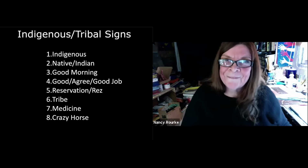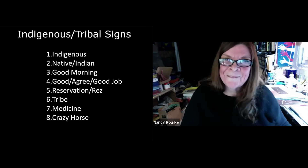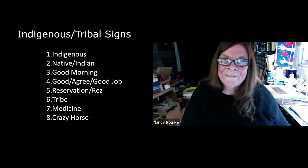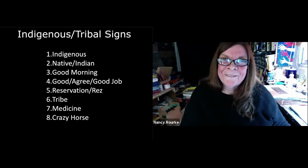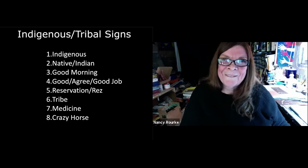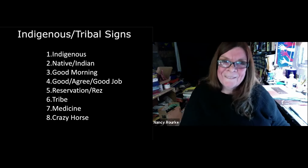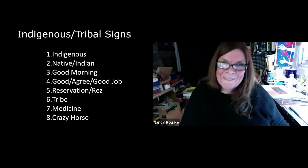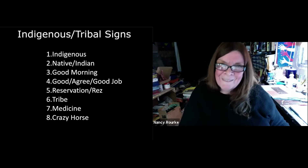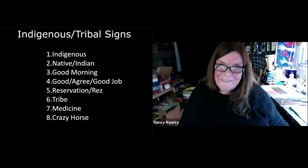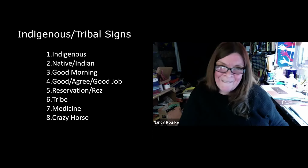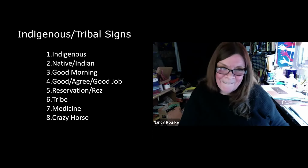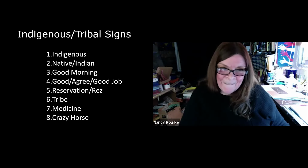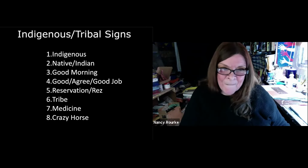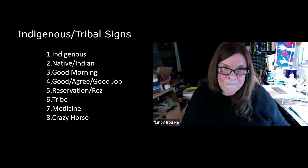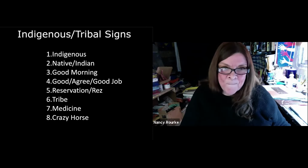horse.